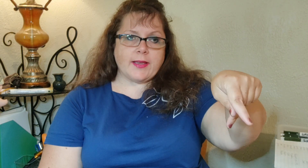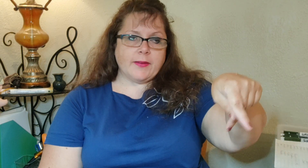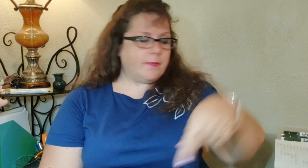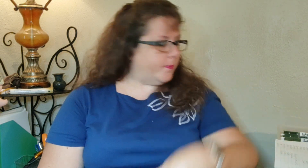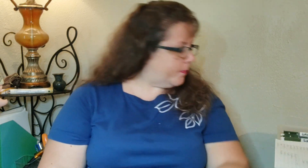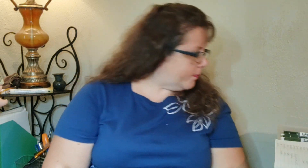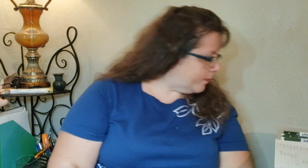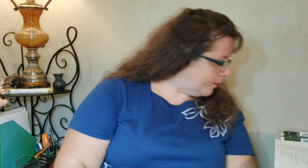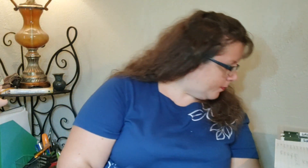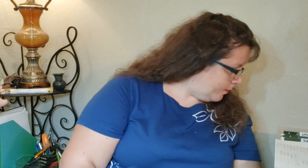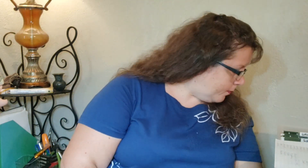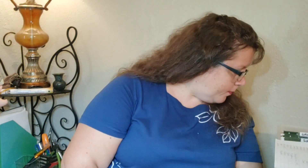it.